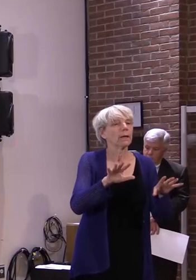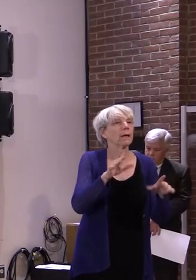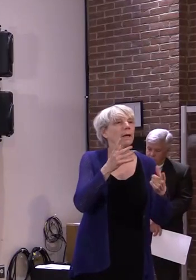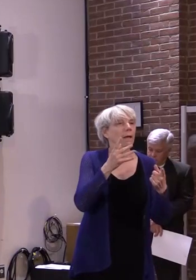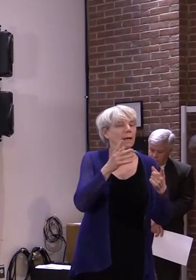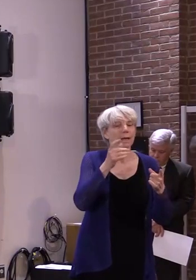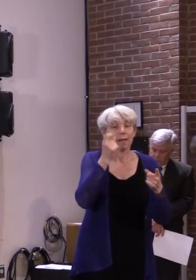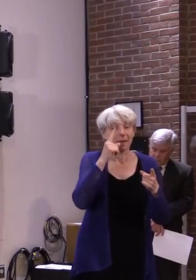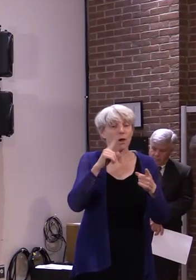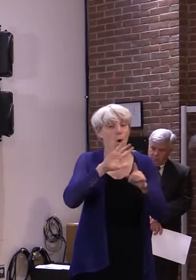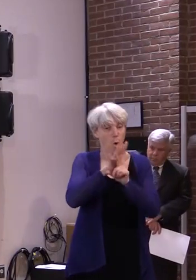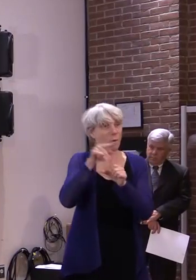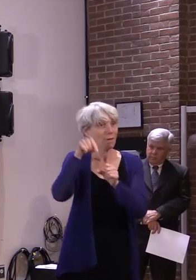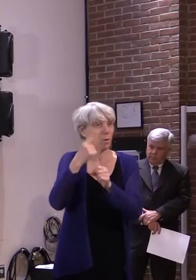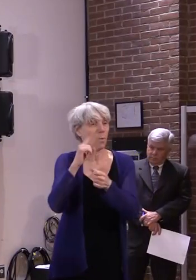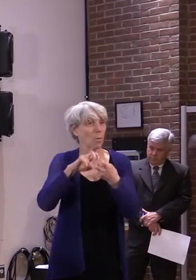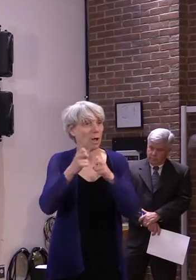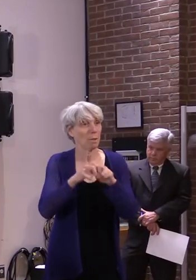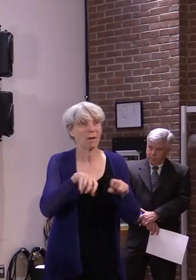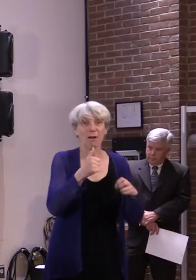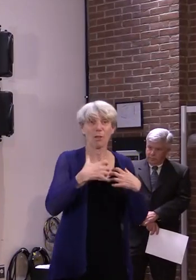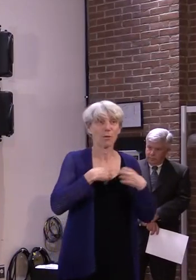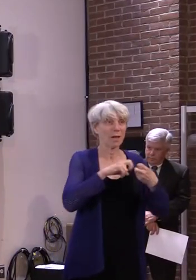healthy far into the future.